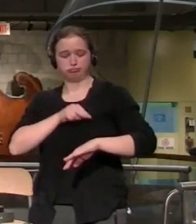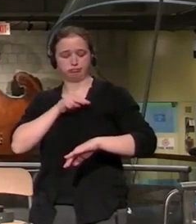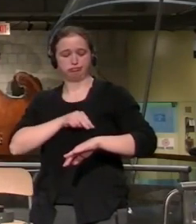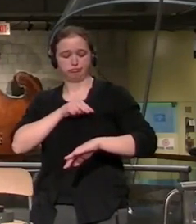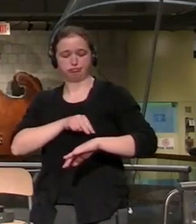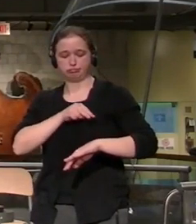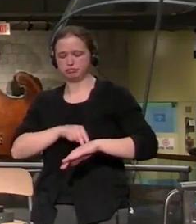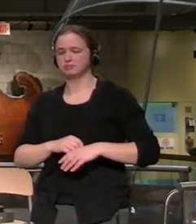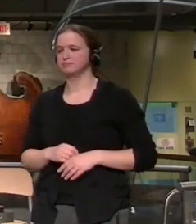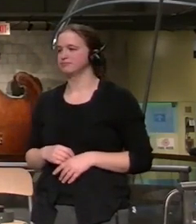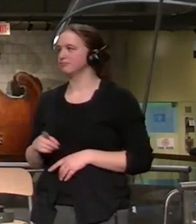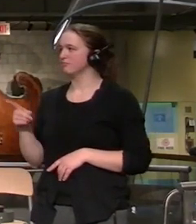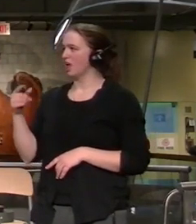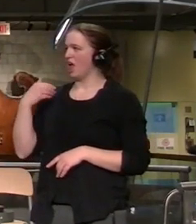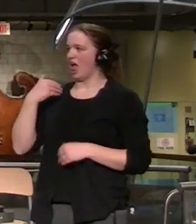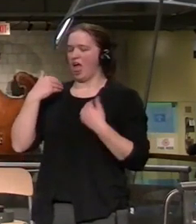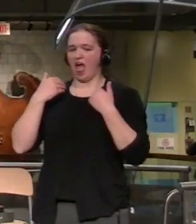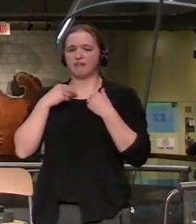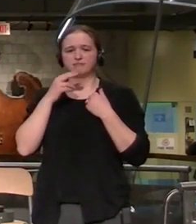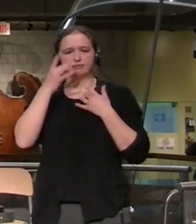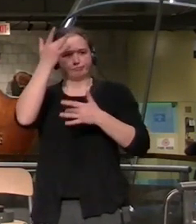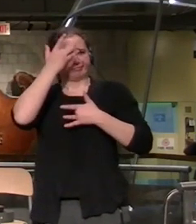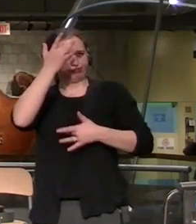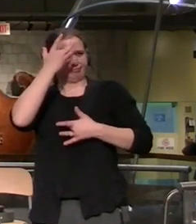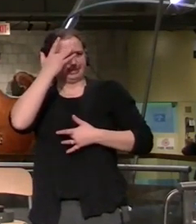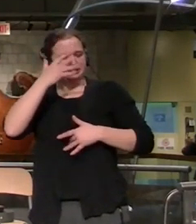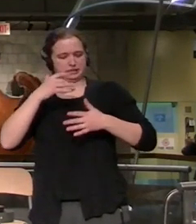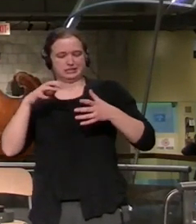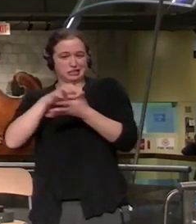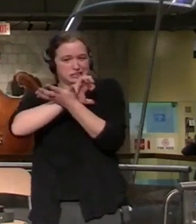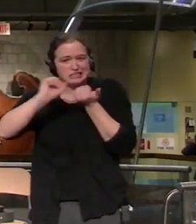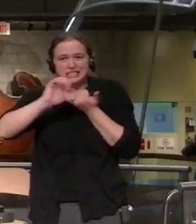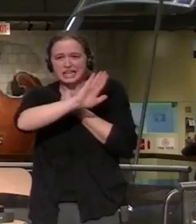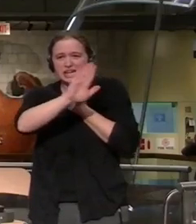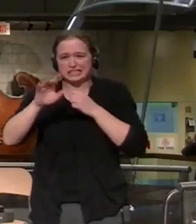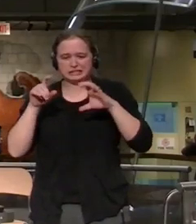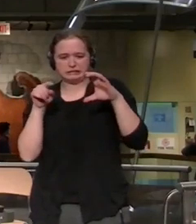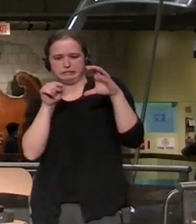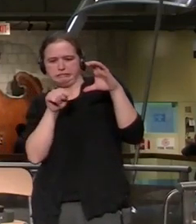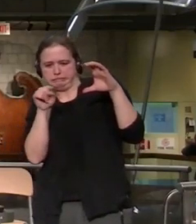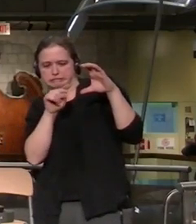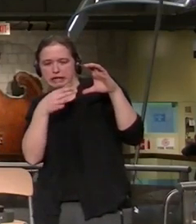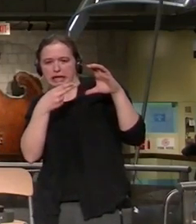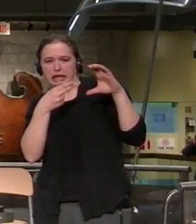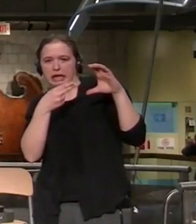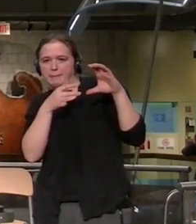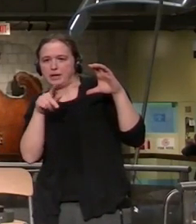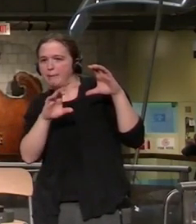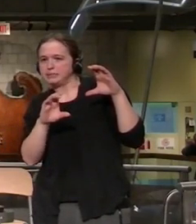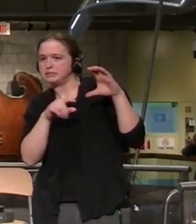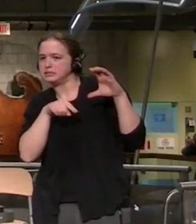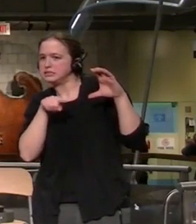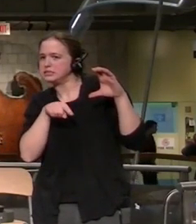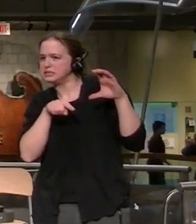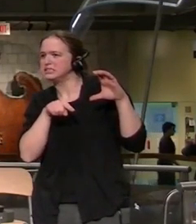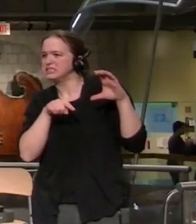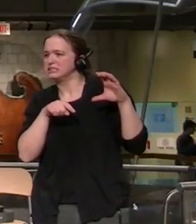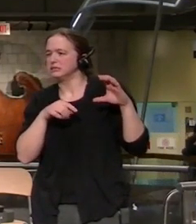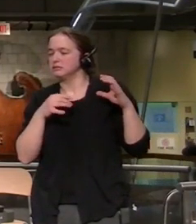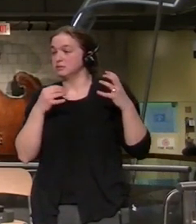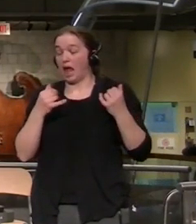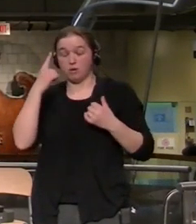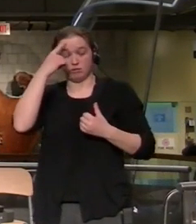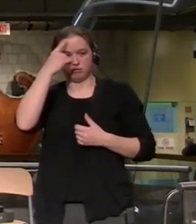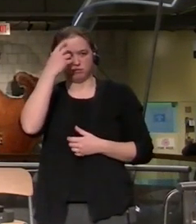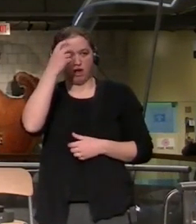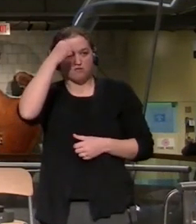So he had a virus that ate away his hippocampus. So he has no memories for his past, except for his wife, and he can